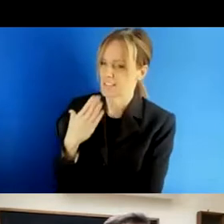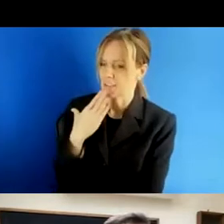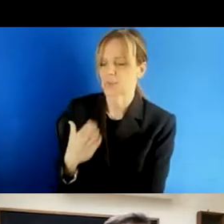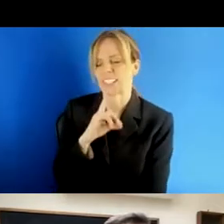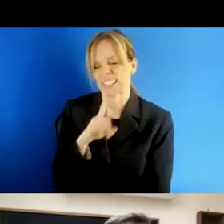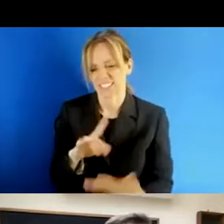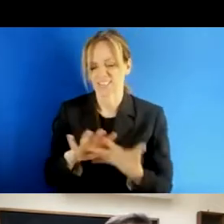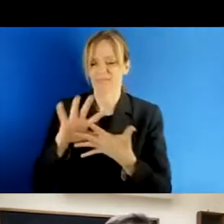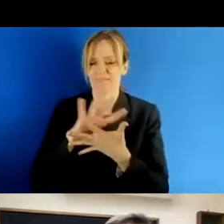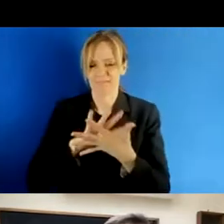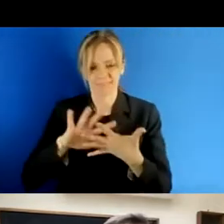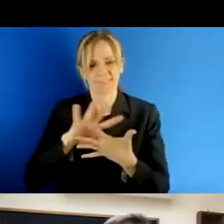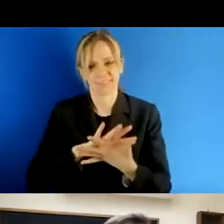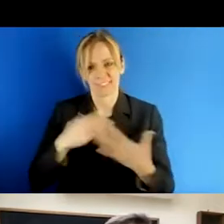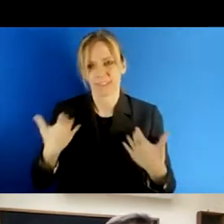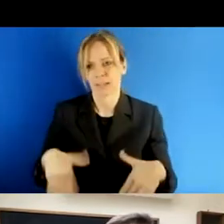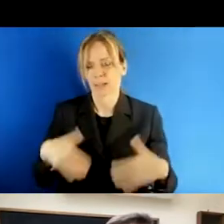with such a powerful